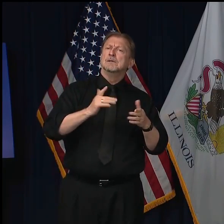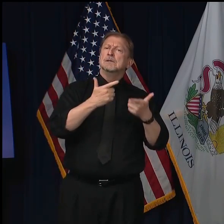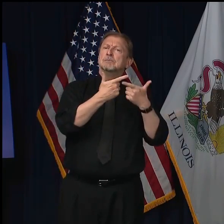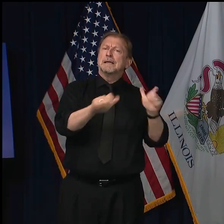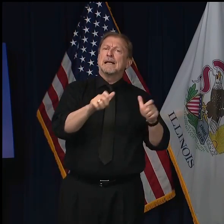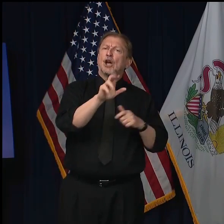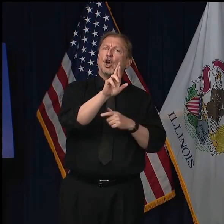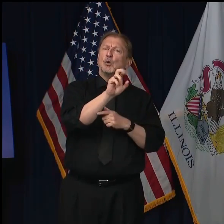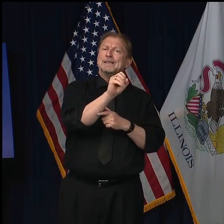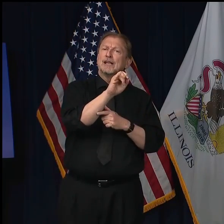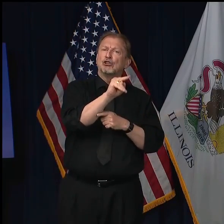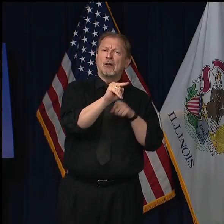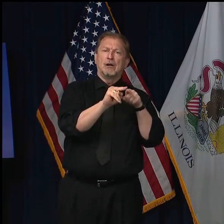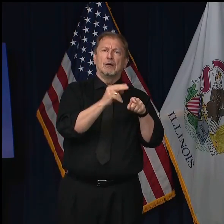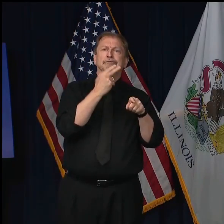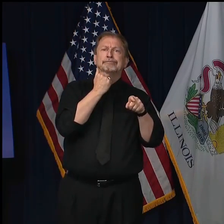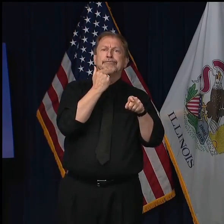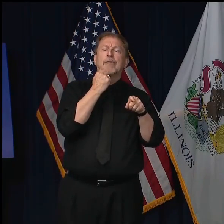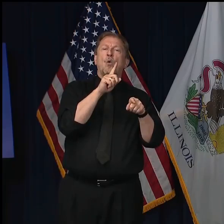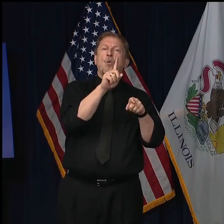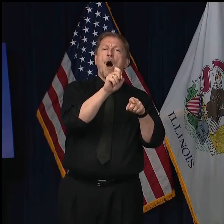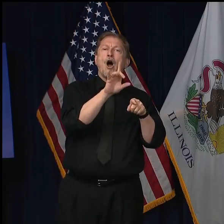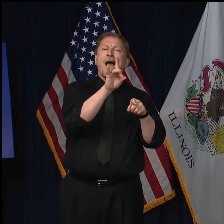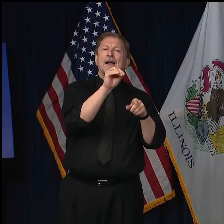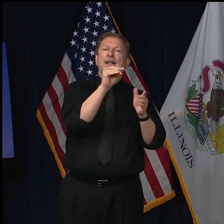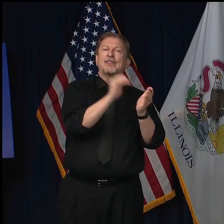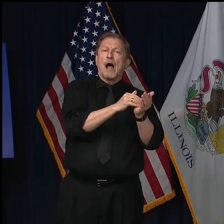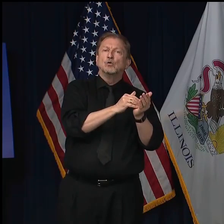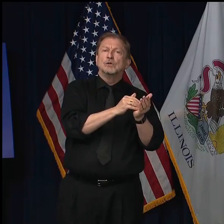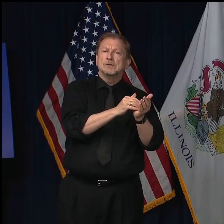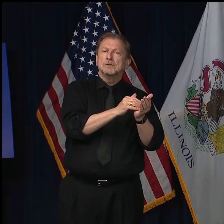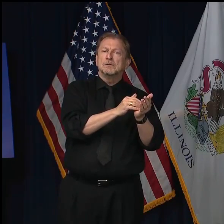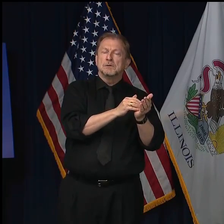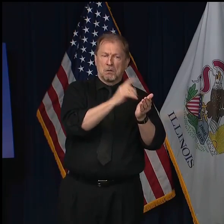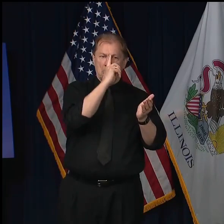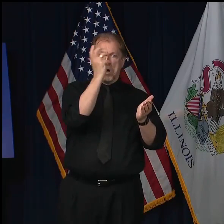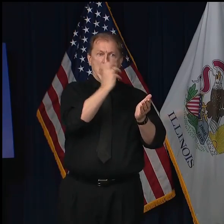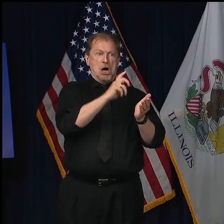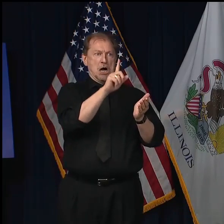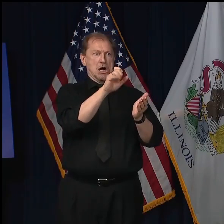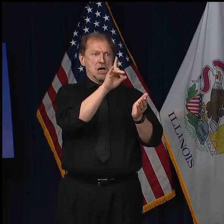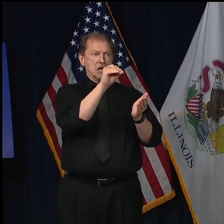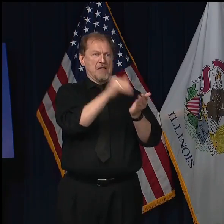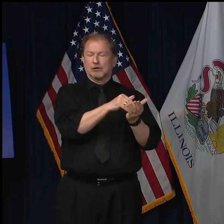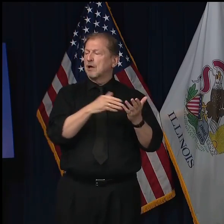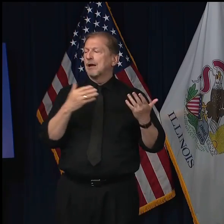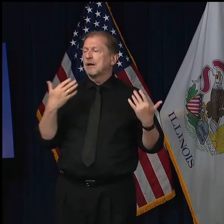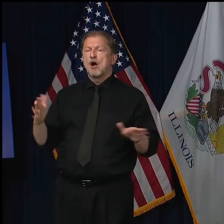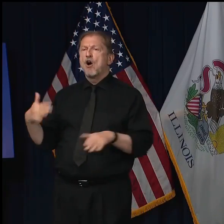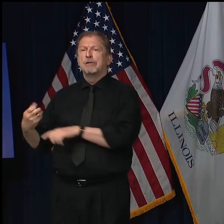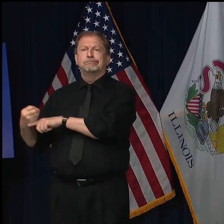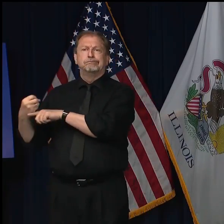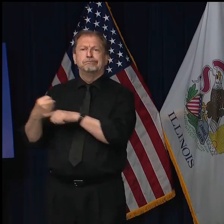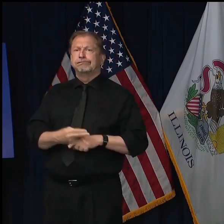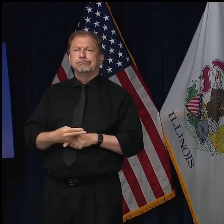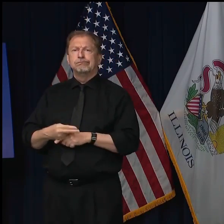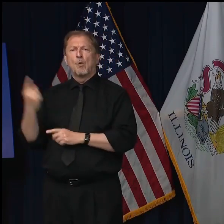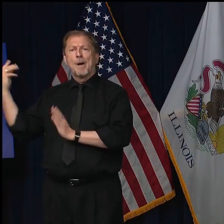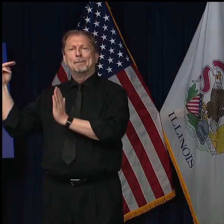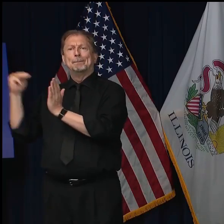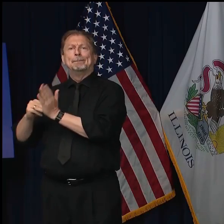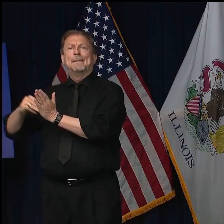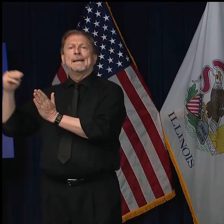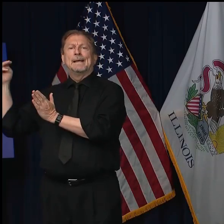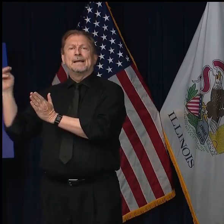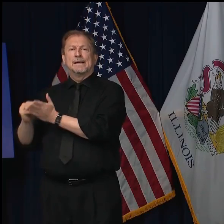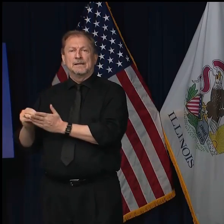were 180,000 claims in Illinois. This historic number of claims has also led to historic